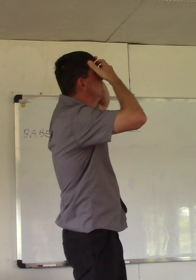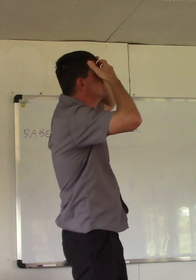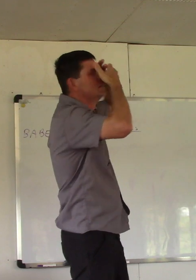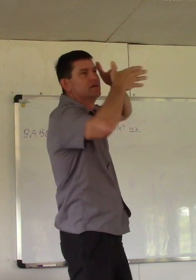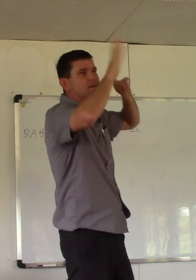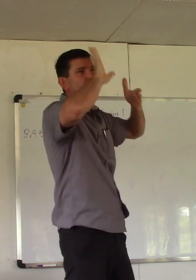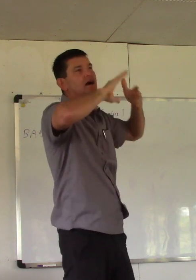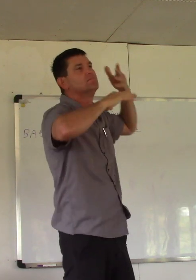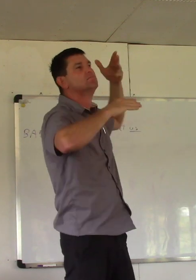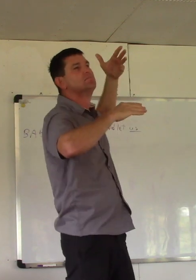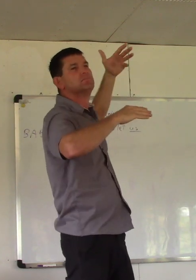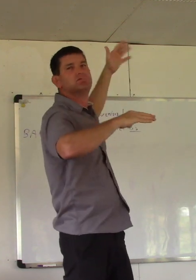And God.